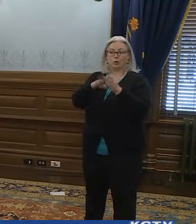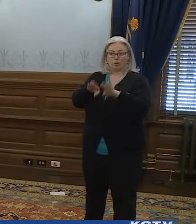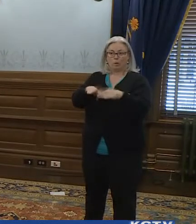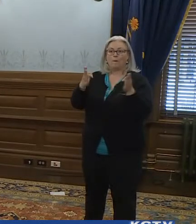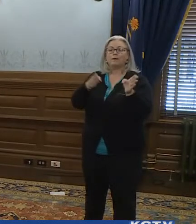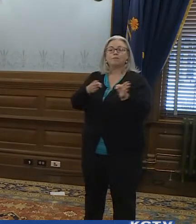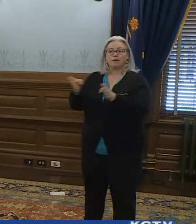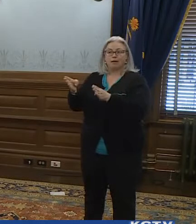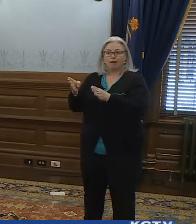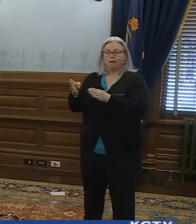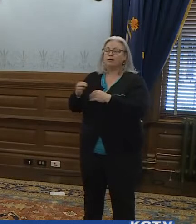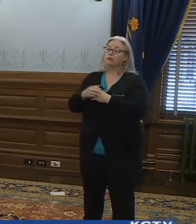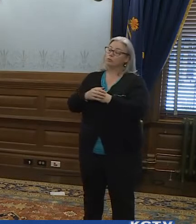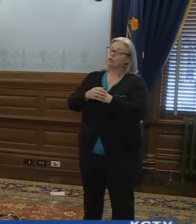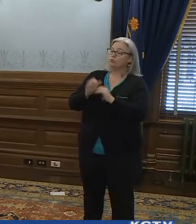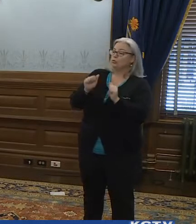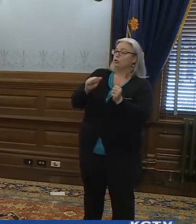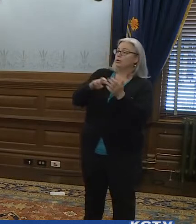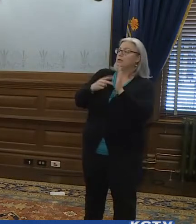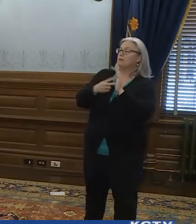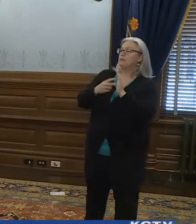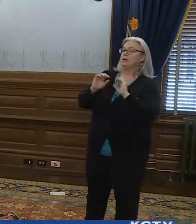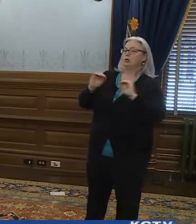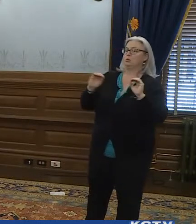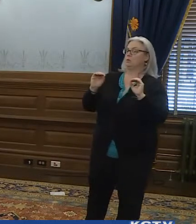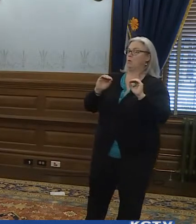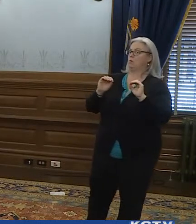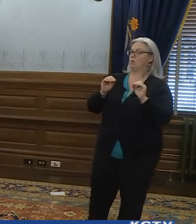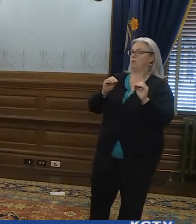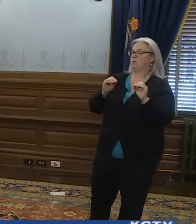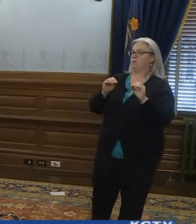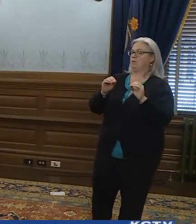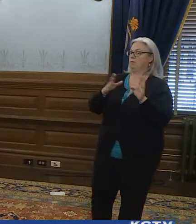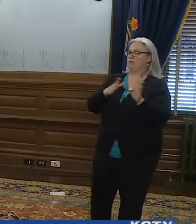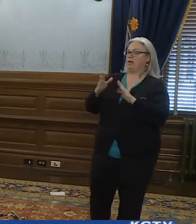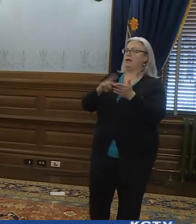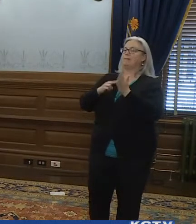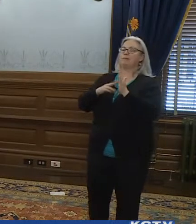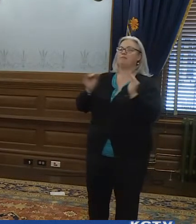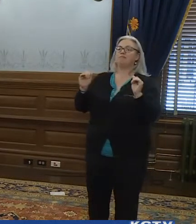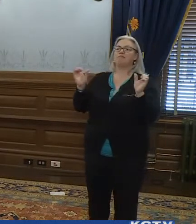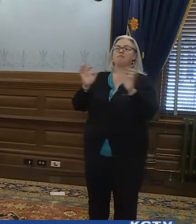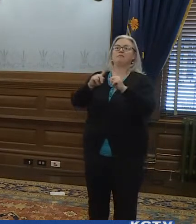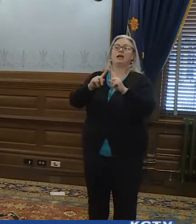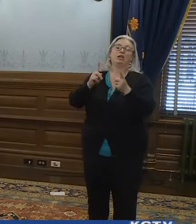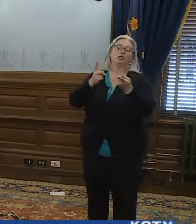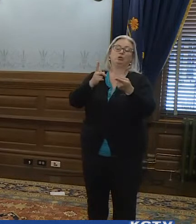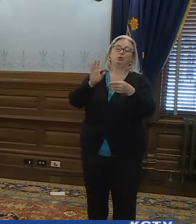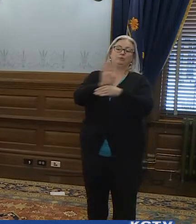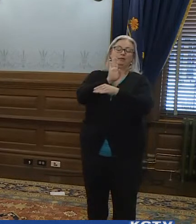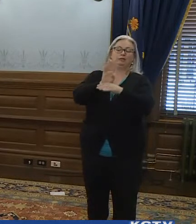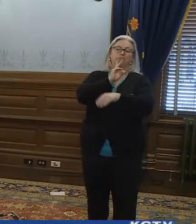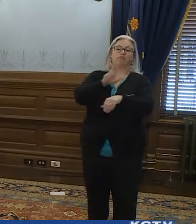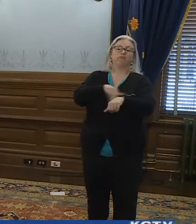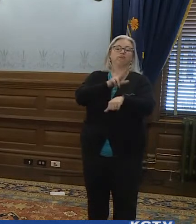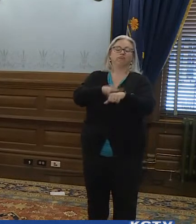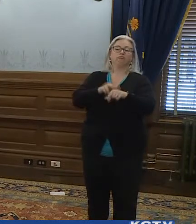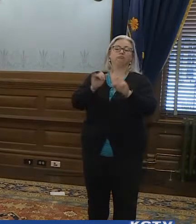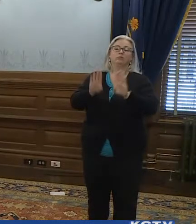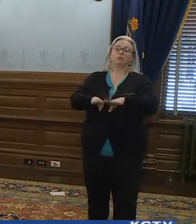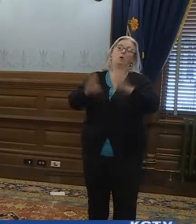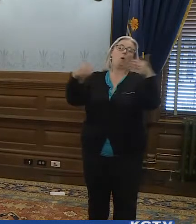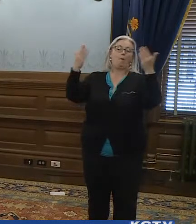plans, which could, by the way, mean no reopening plan, meaning back to business as usual, the doors are wide open.